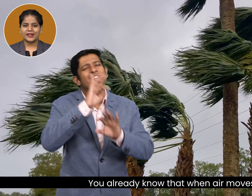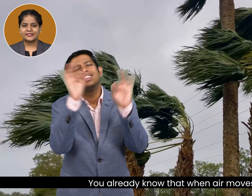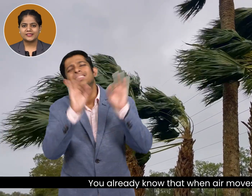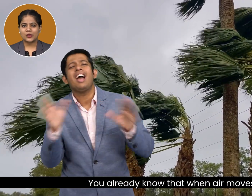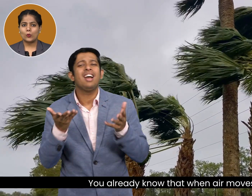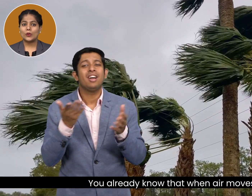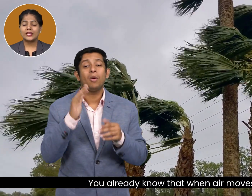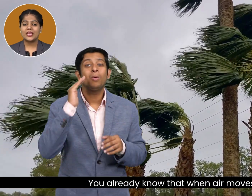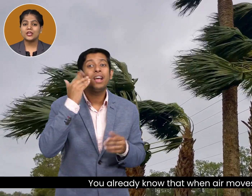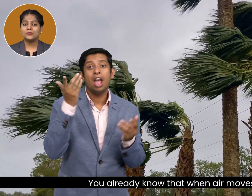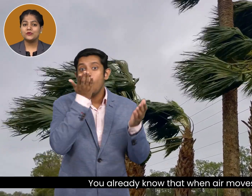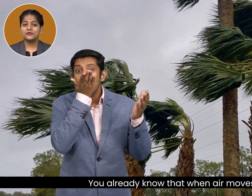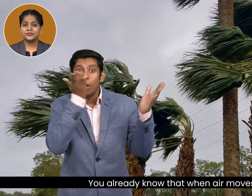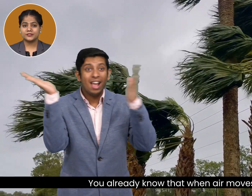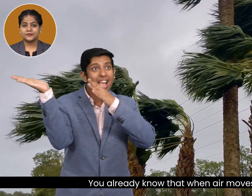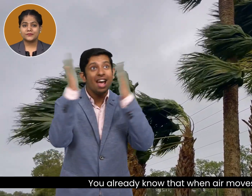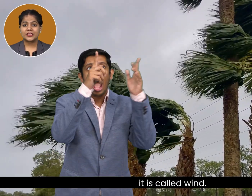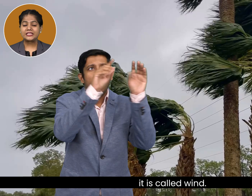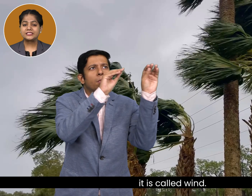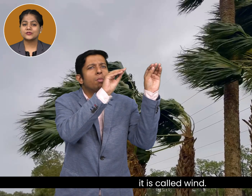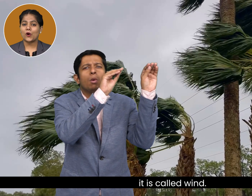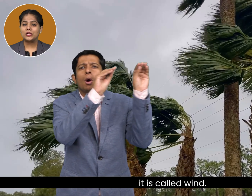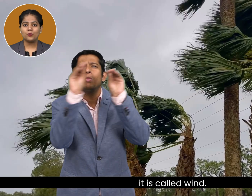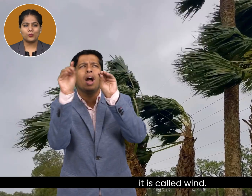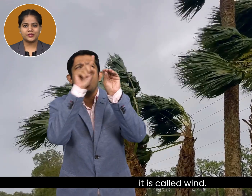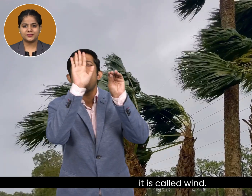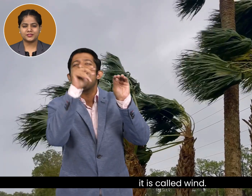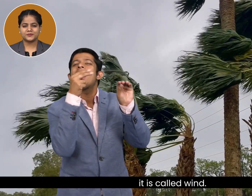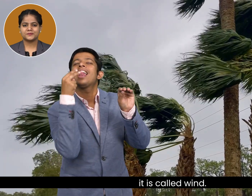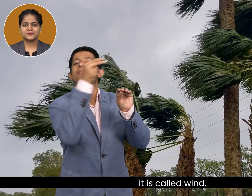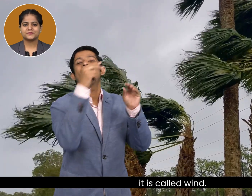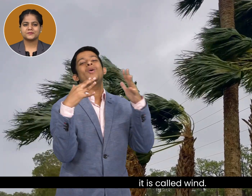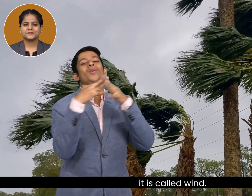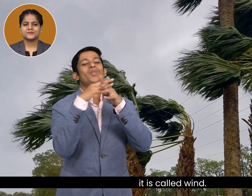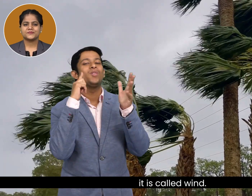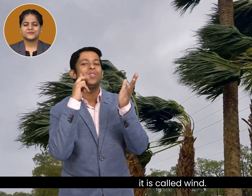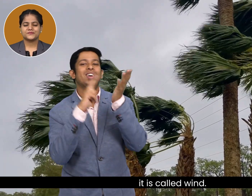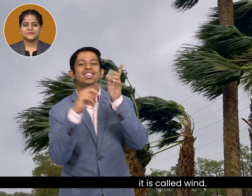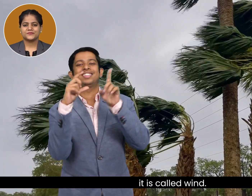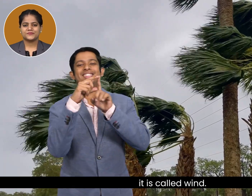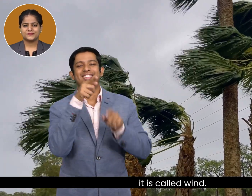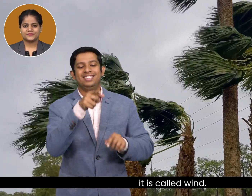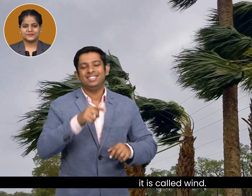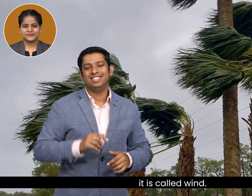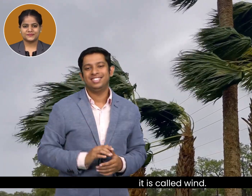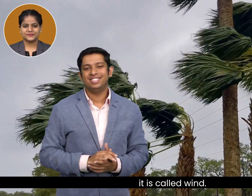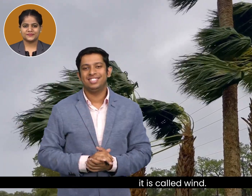know that when air moves, it is called wind.